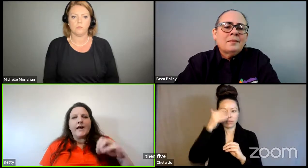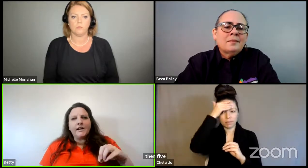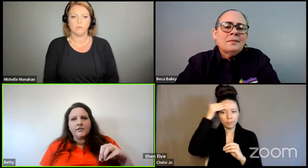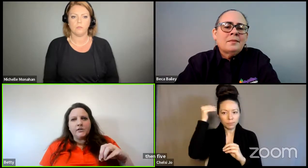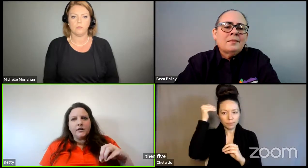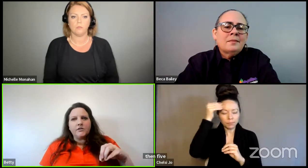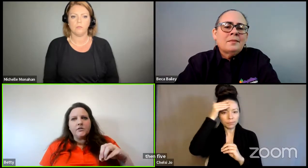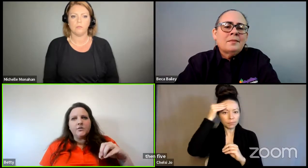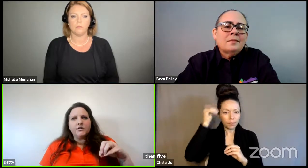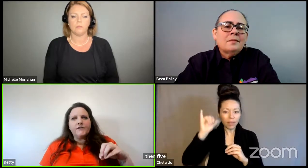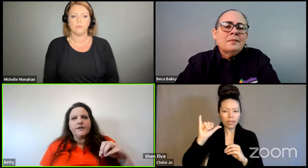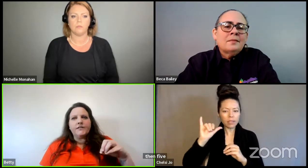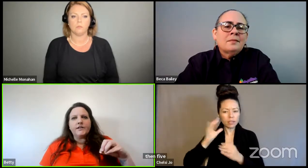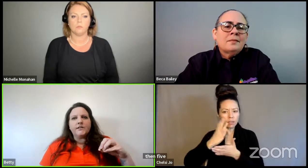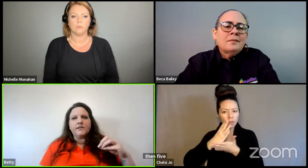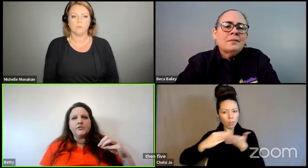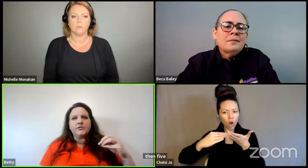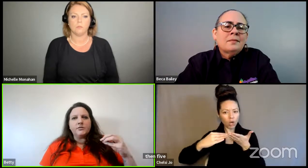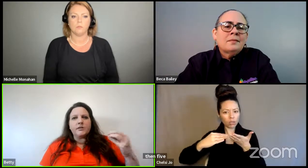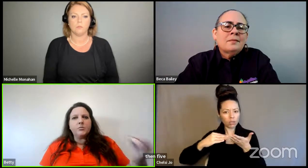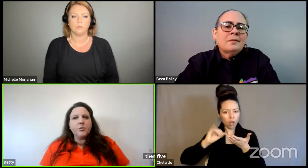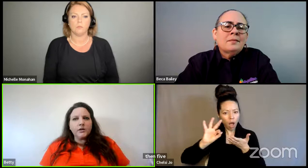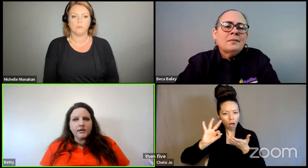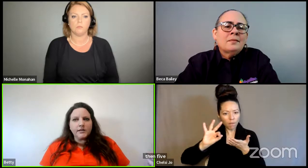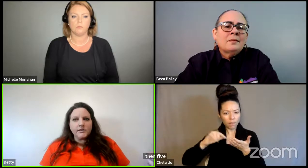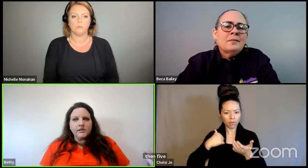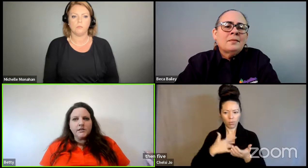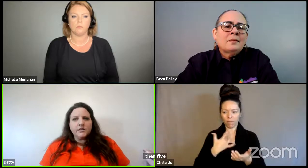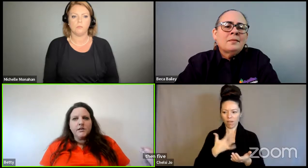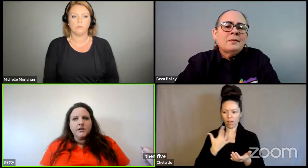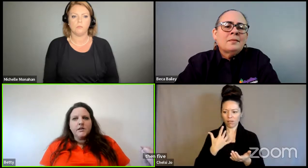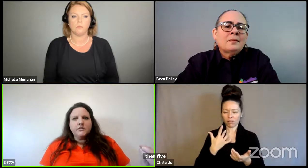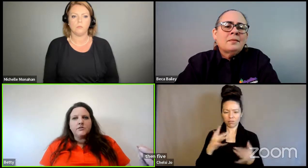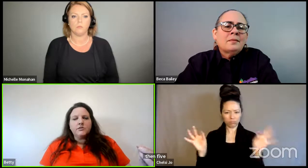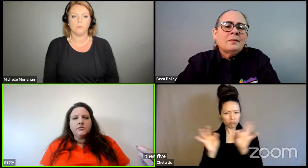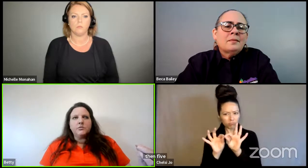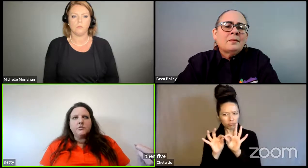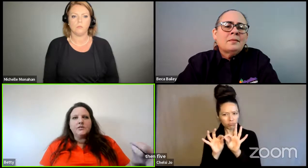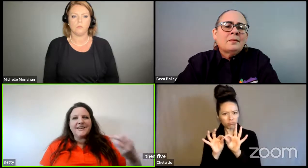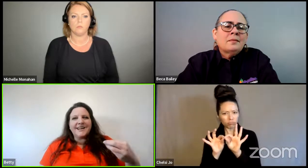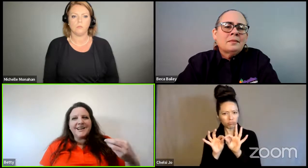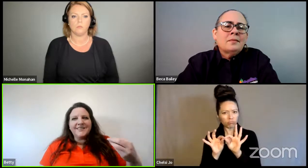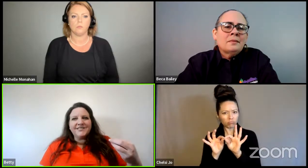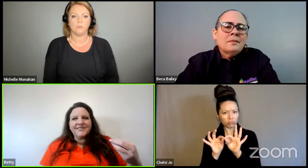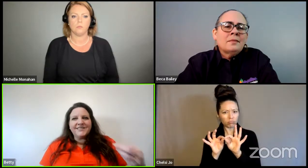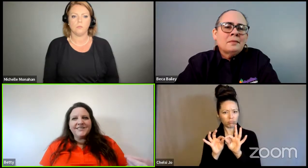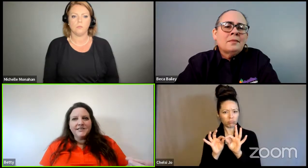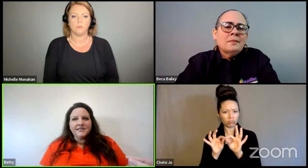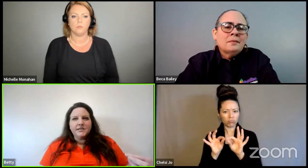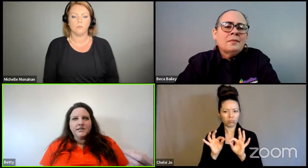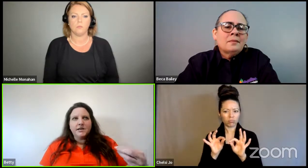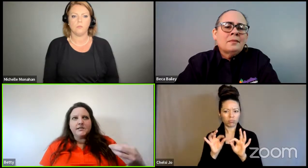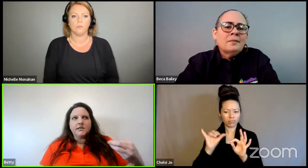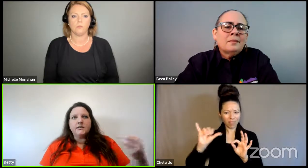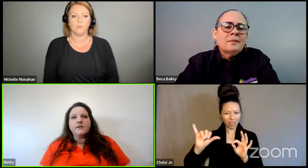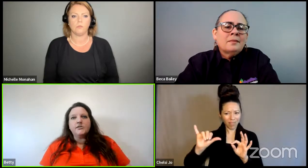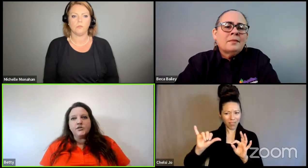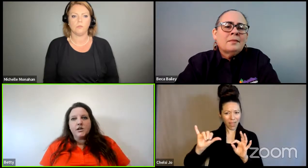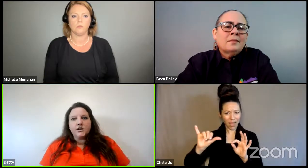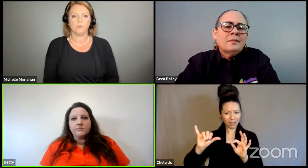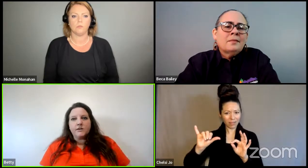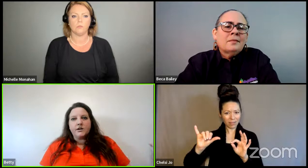it's a factor. And so we felt that it's extremely important to, with that kind of statistics, that